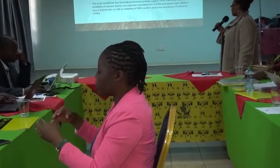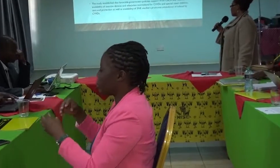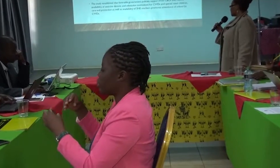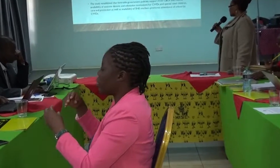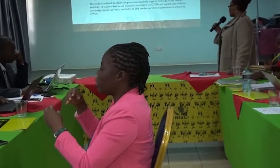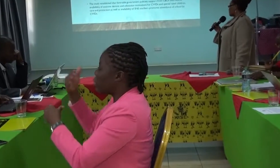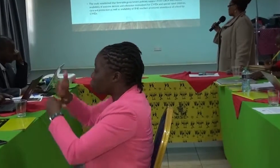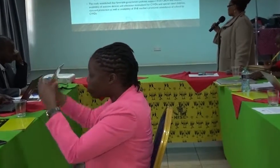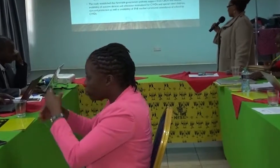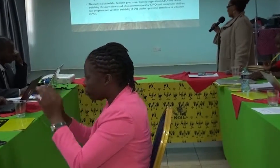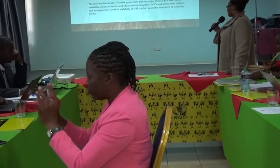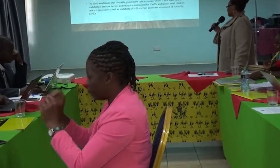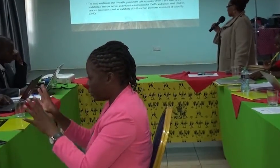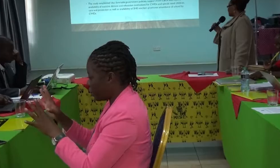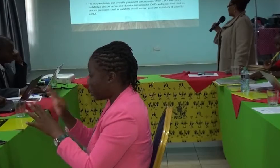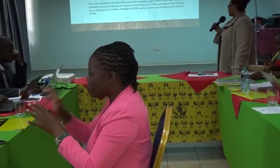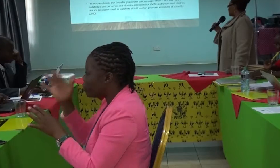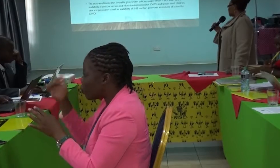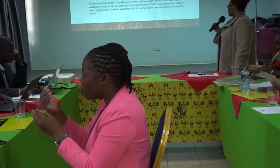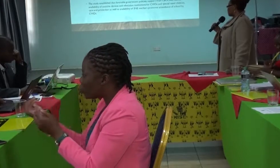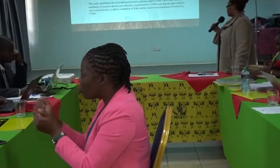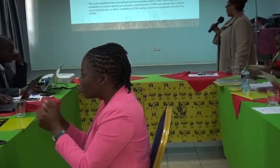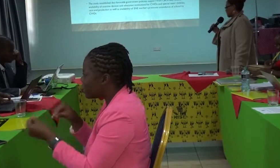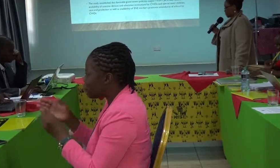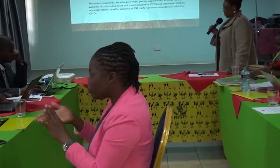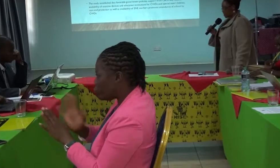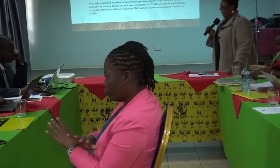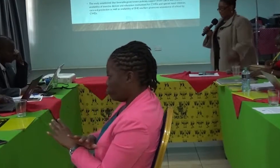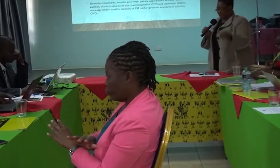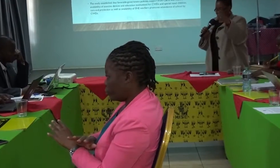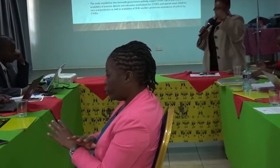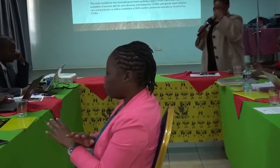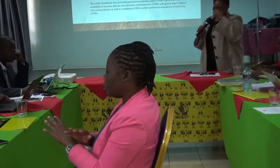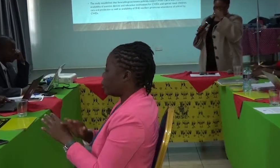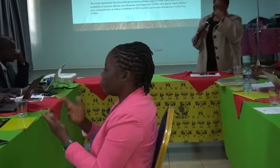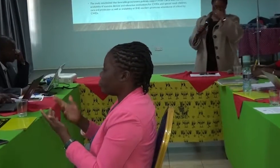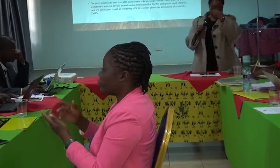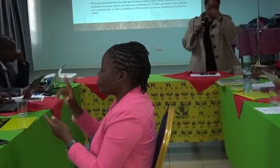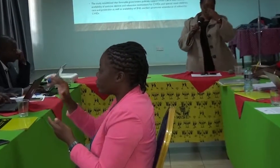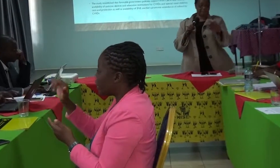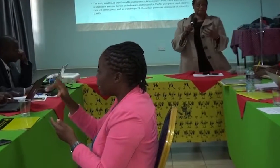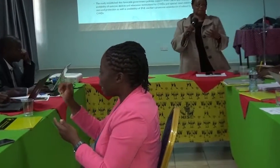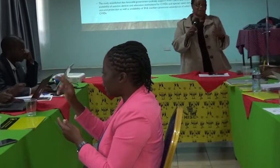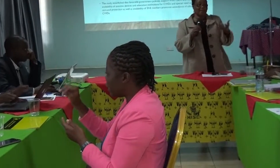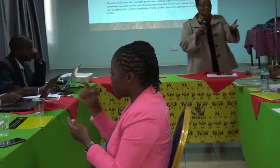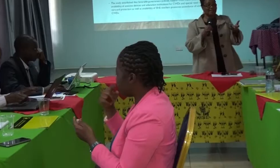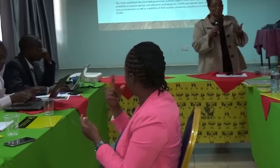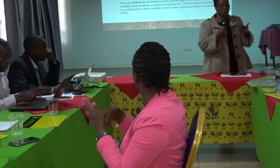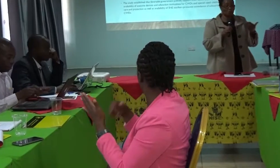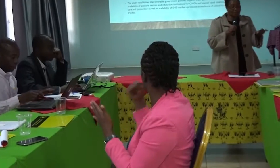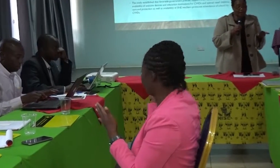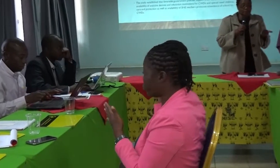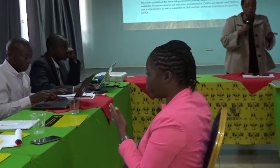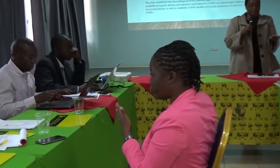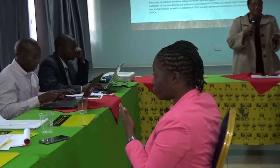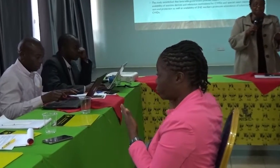needs educators to learners with disability was below the threshold. Madam Lillian, this is what I was clearing to say, but I like that you